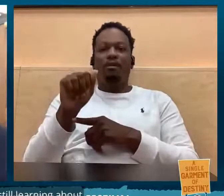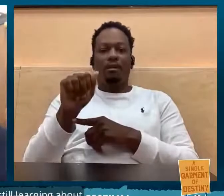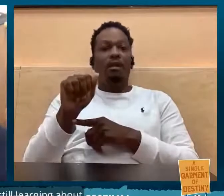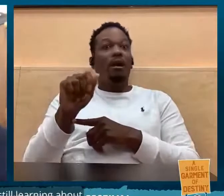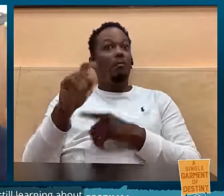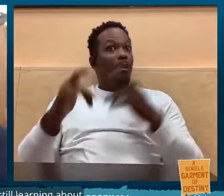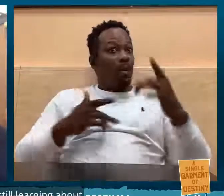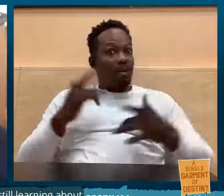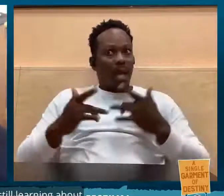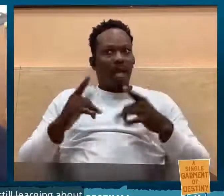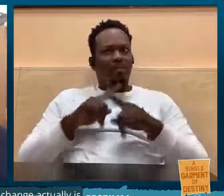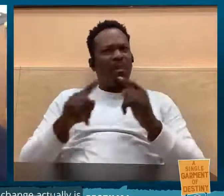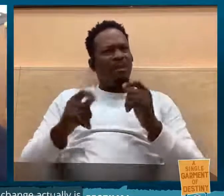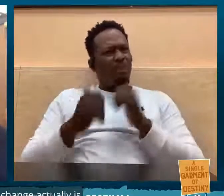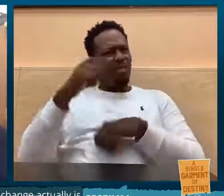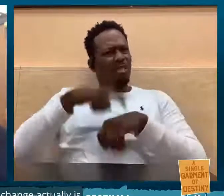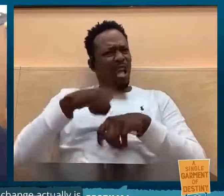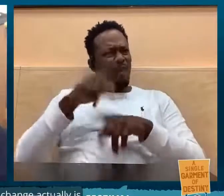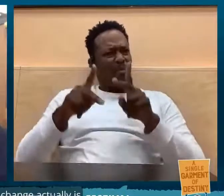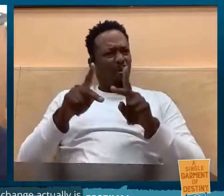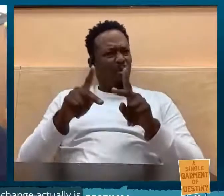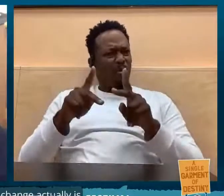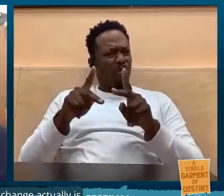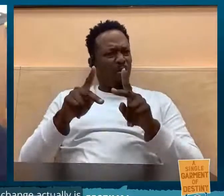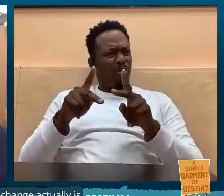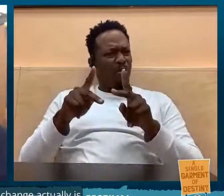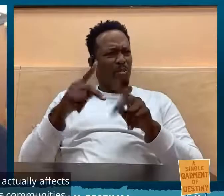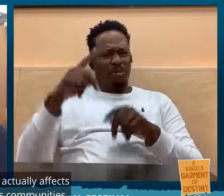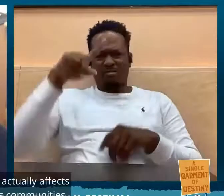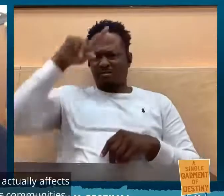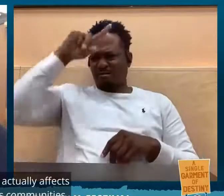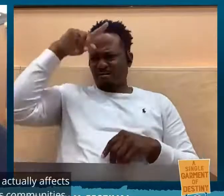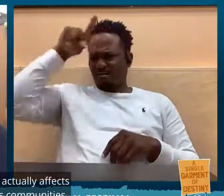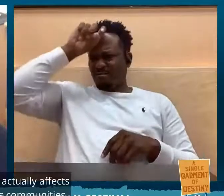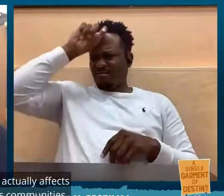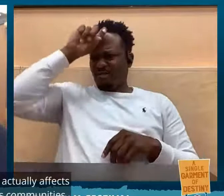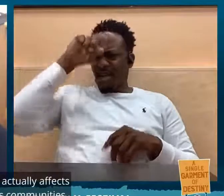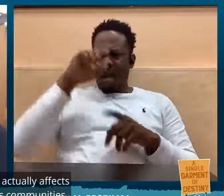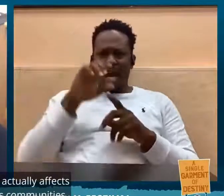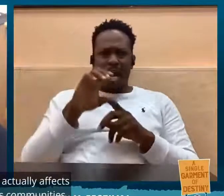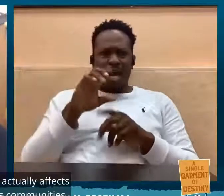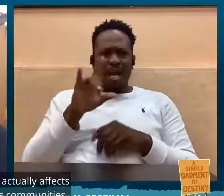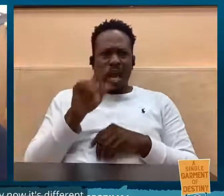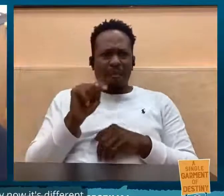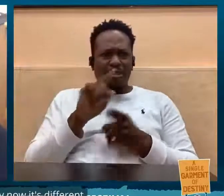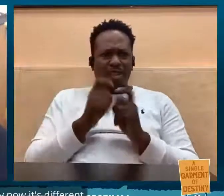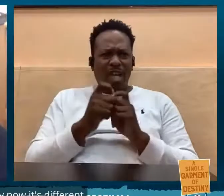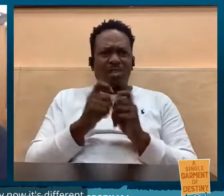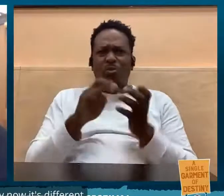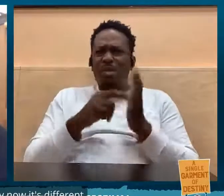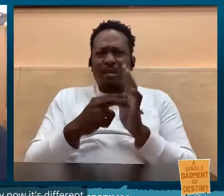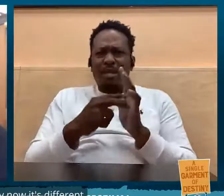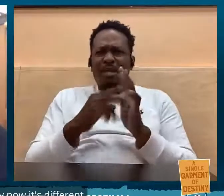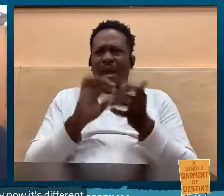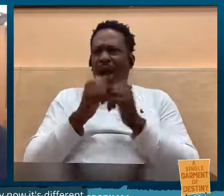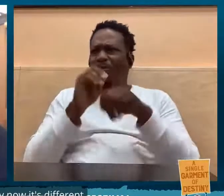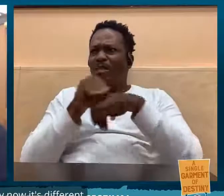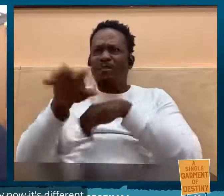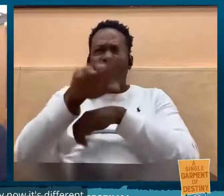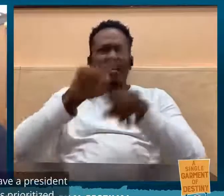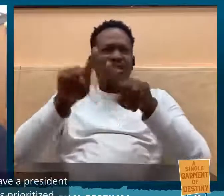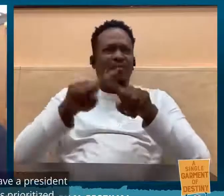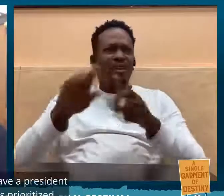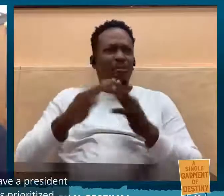curve, though. People were still learning about what climate change actually is and how it actually affects various communities. But I would say now it's